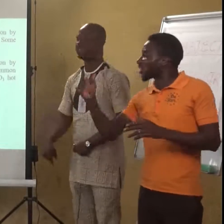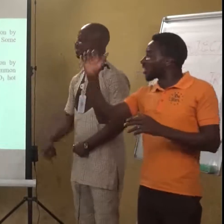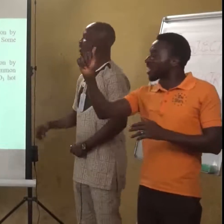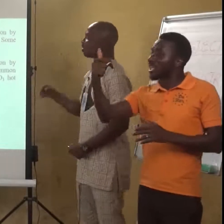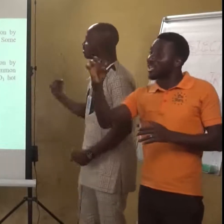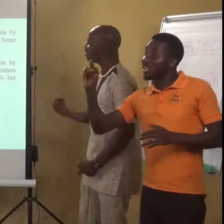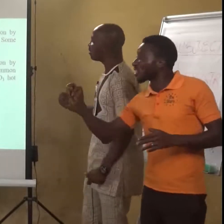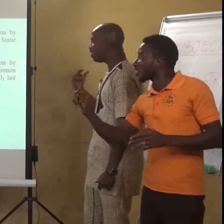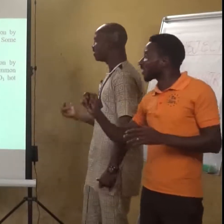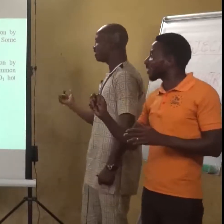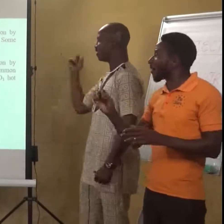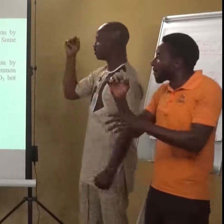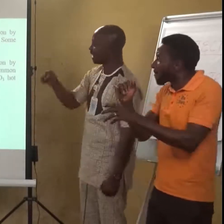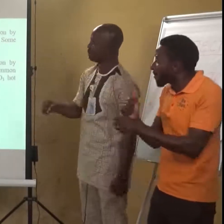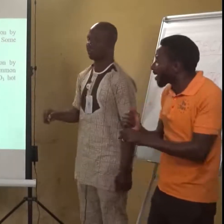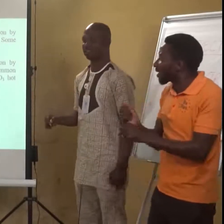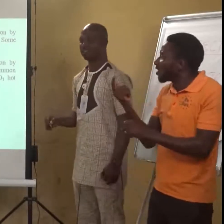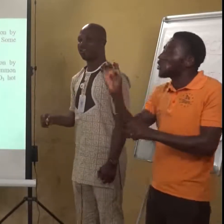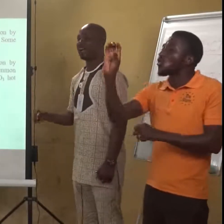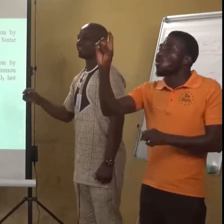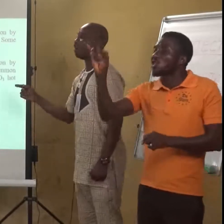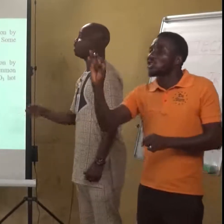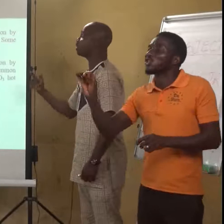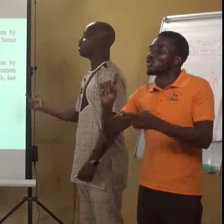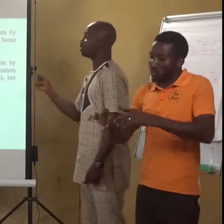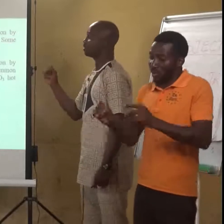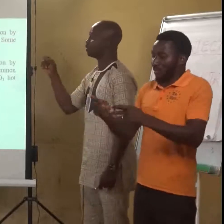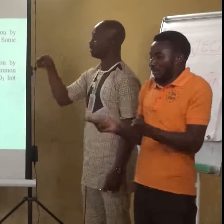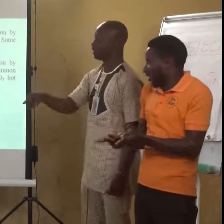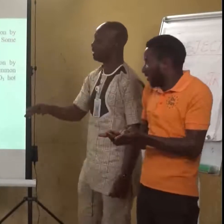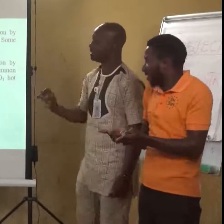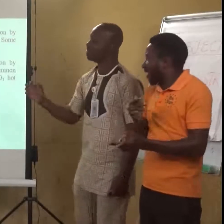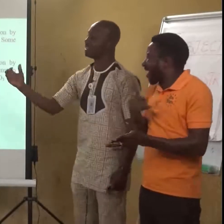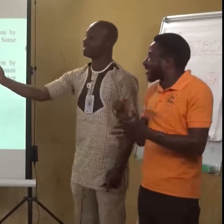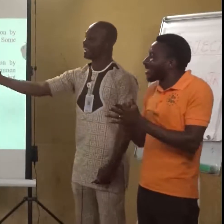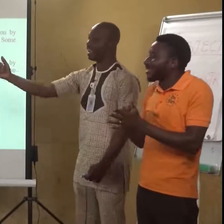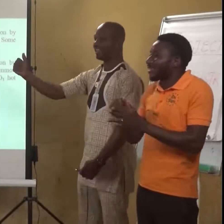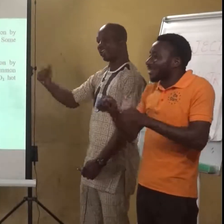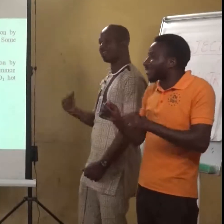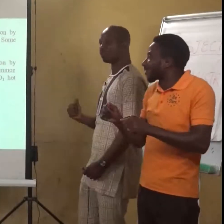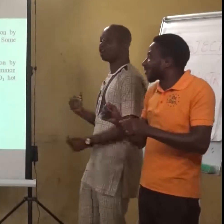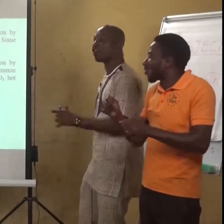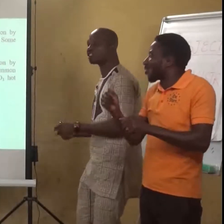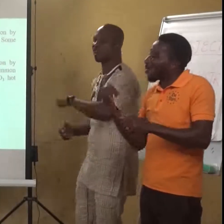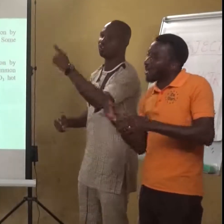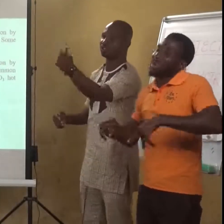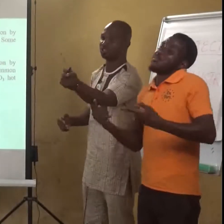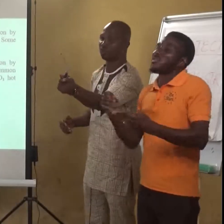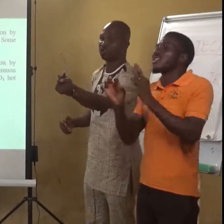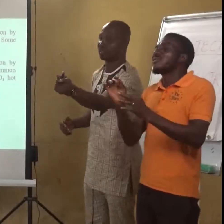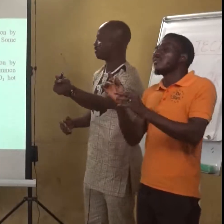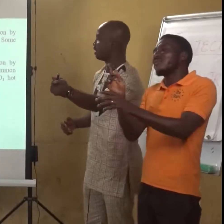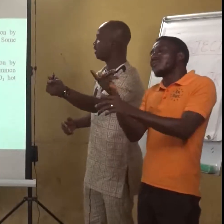hand, causes oxidation to take place. And they can only cause oxidation to take place if they gain electron lost by the